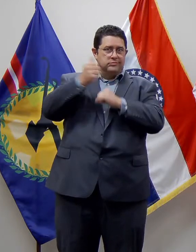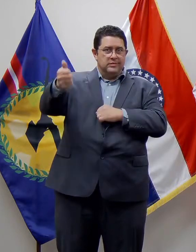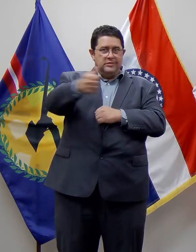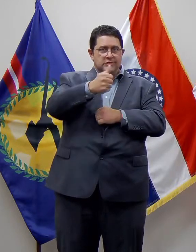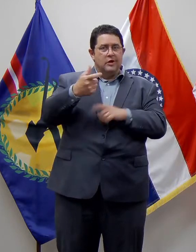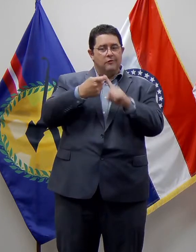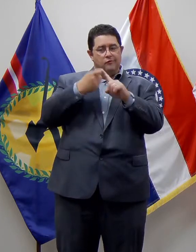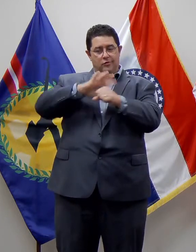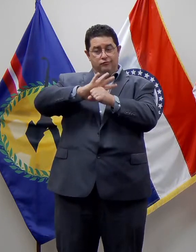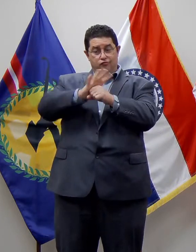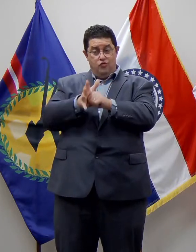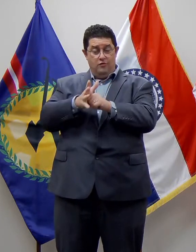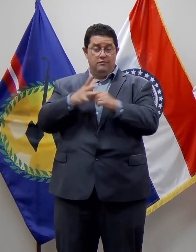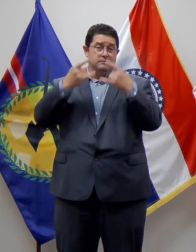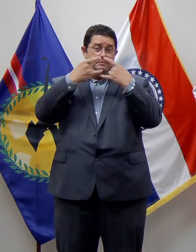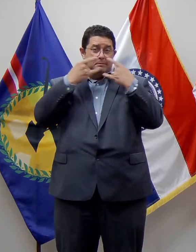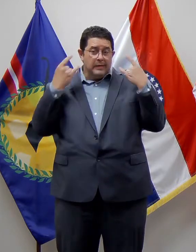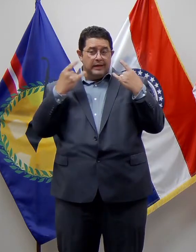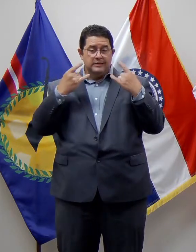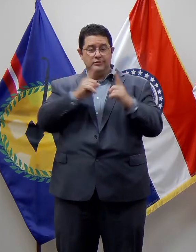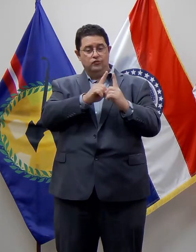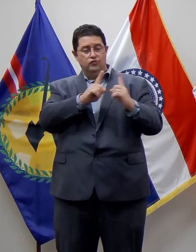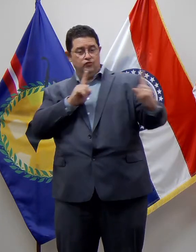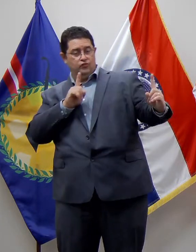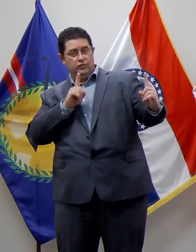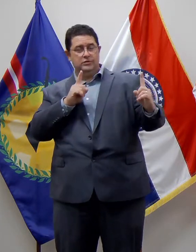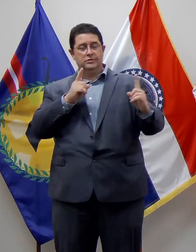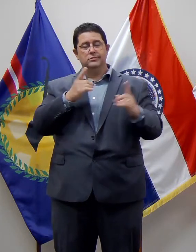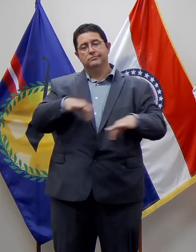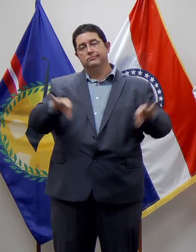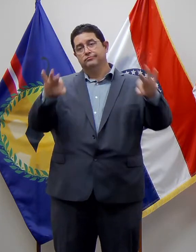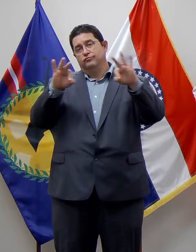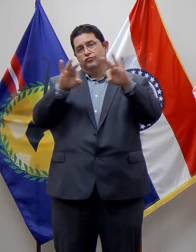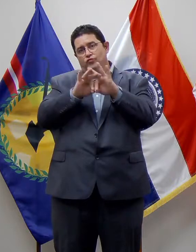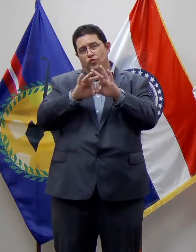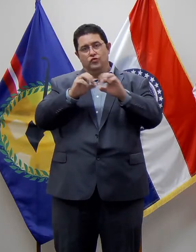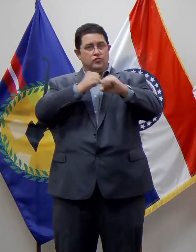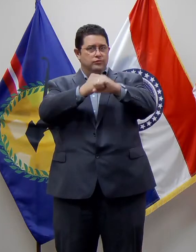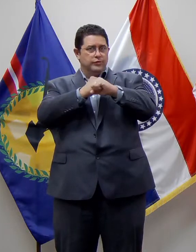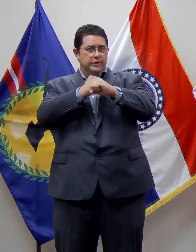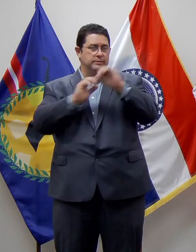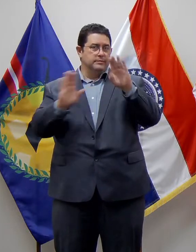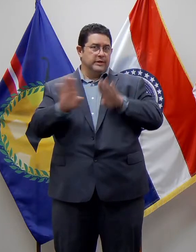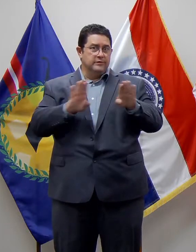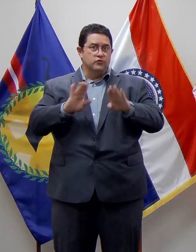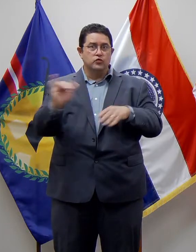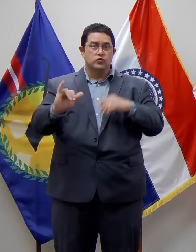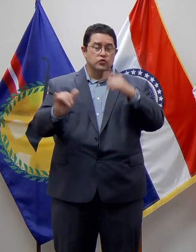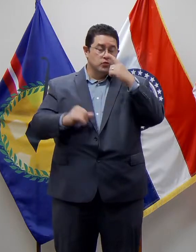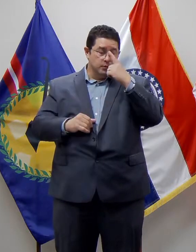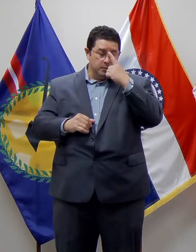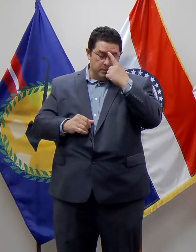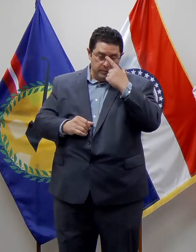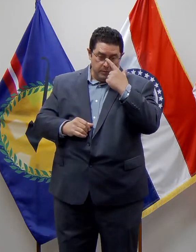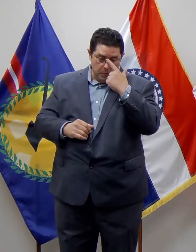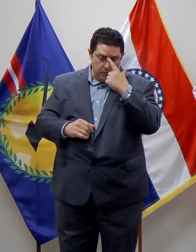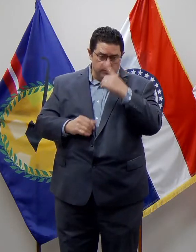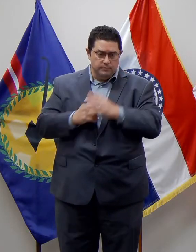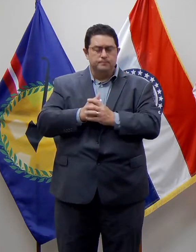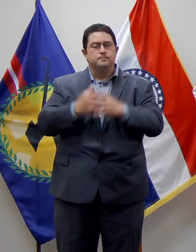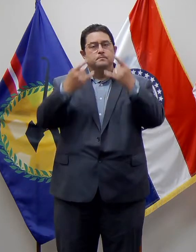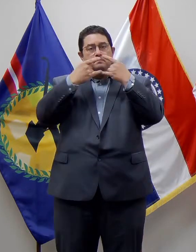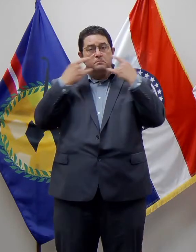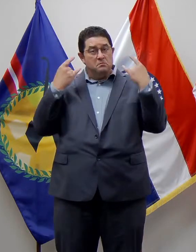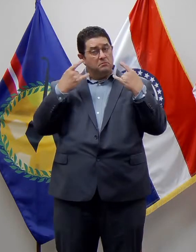COVID. Masking and social distancing remain important protective behaviors as well.